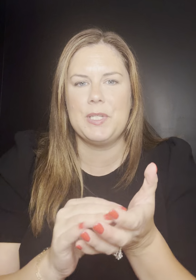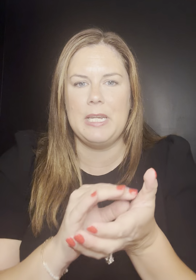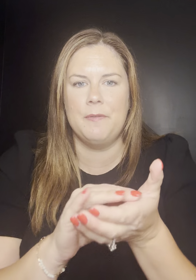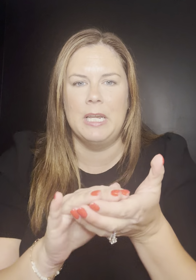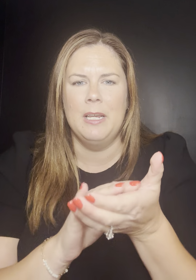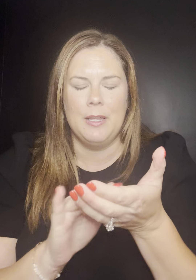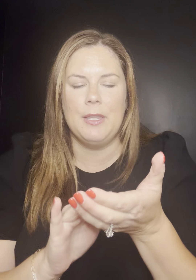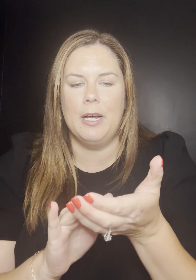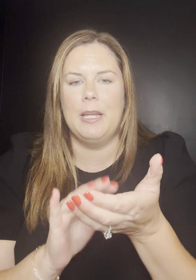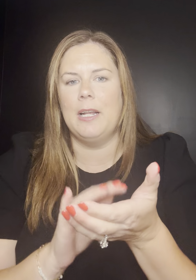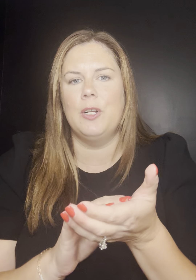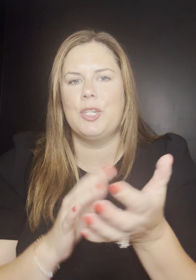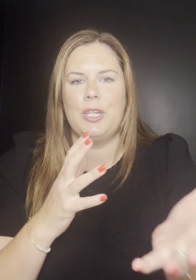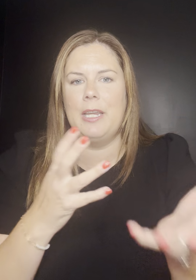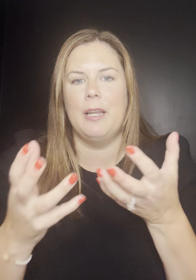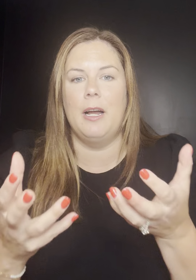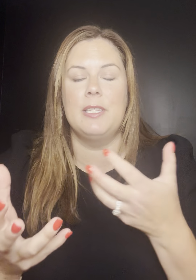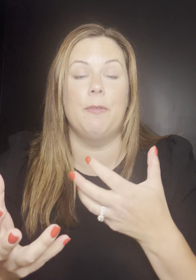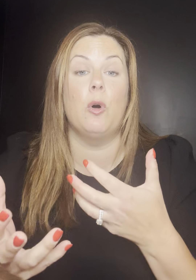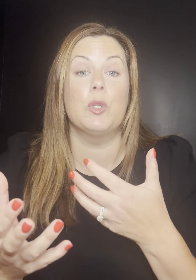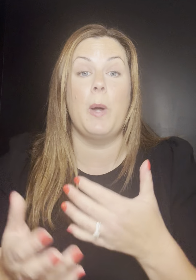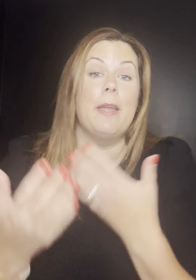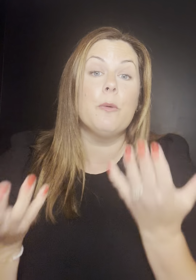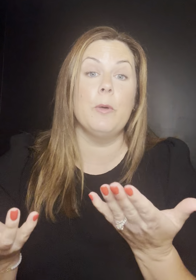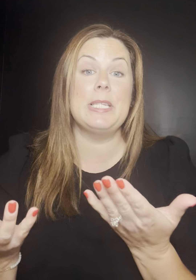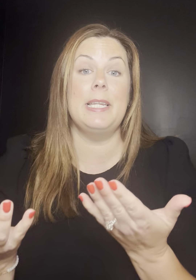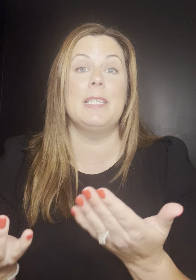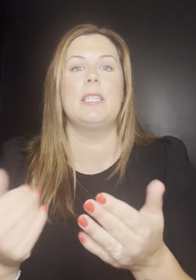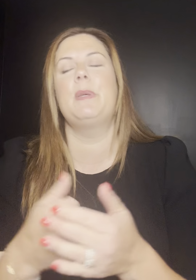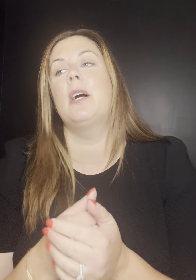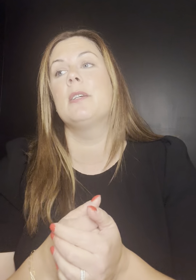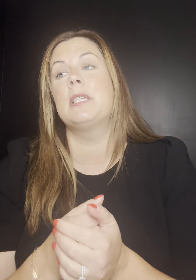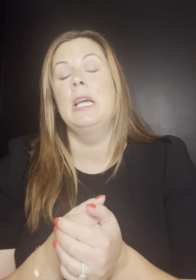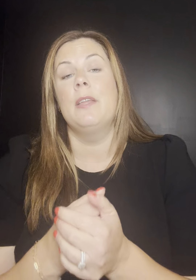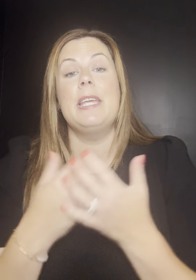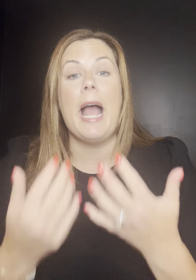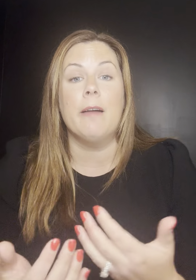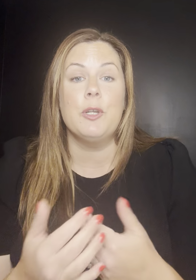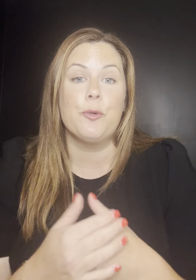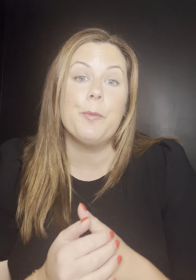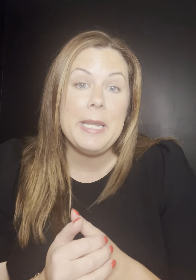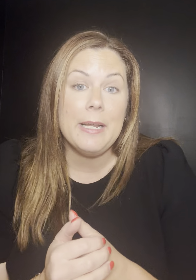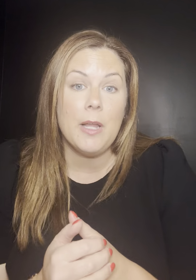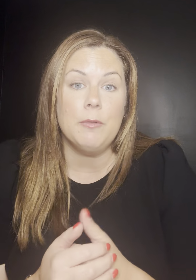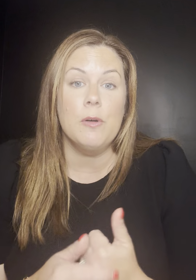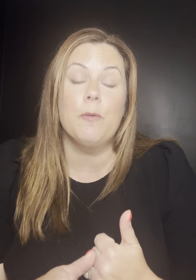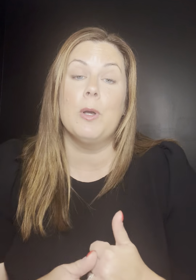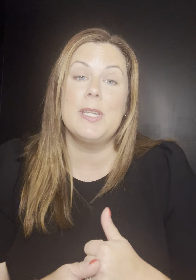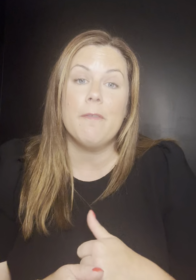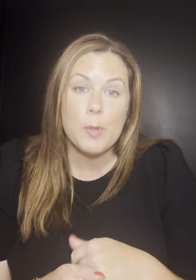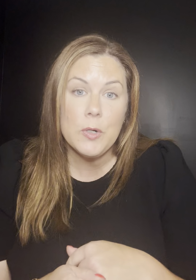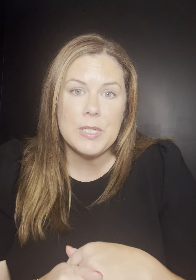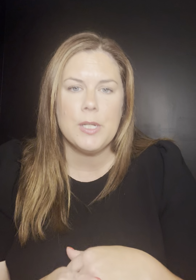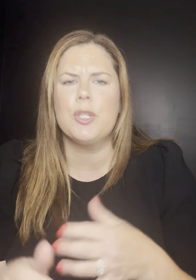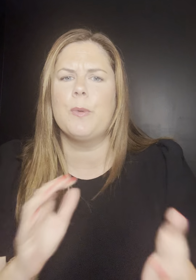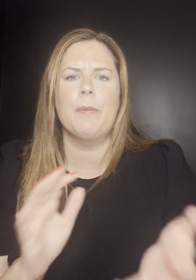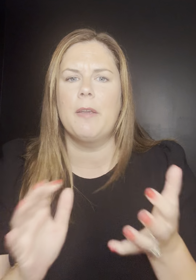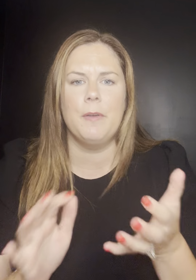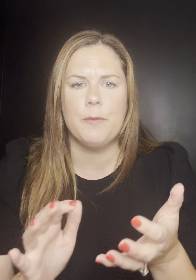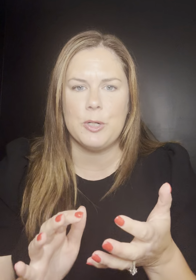perceived the English in a difficult way. And the reason is because the average reading level for a deaf person is around like 5th or